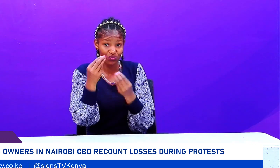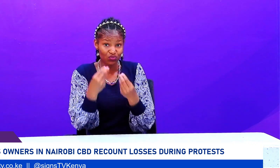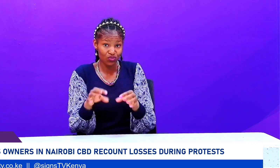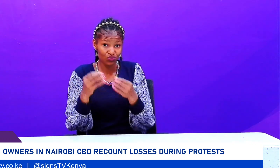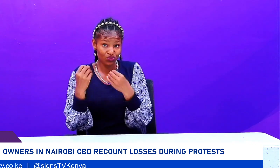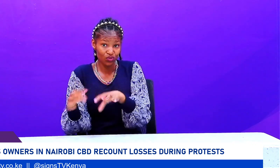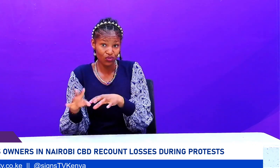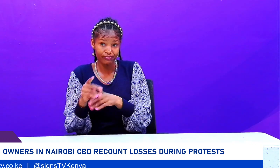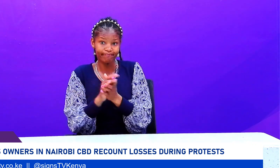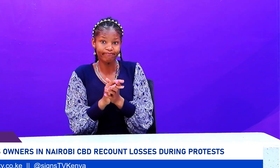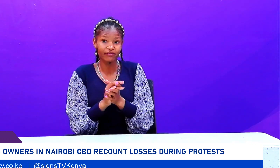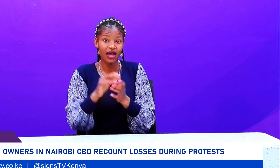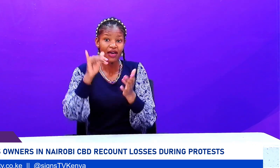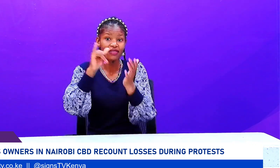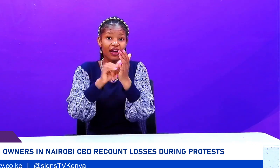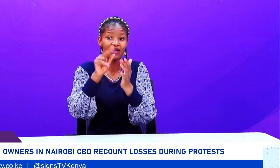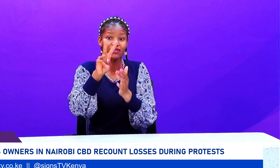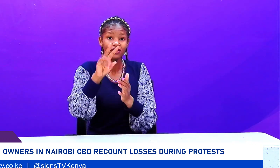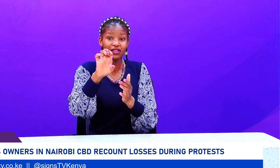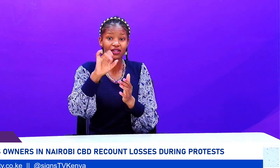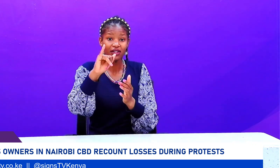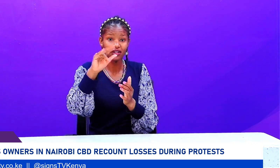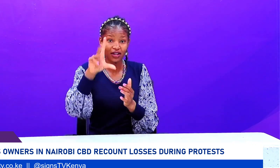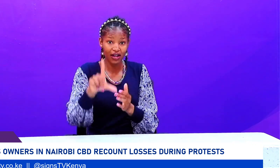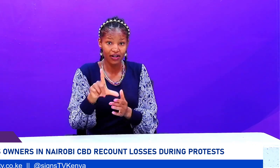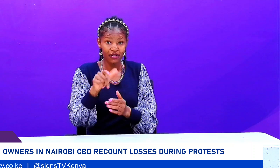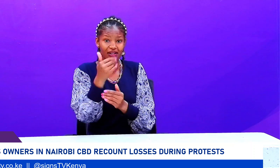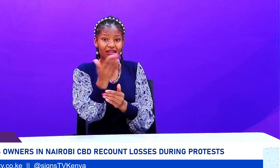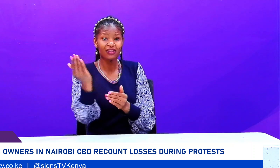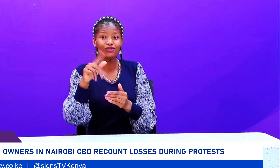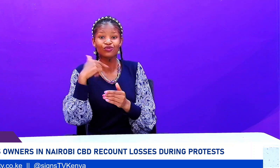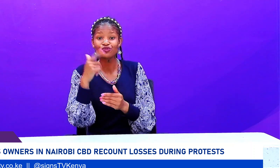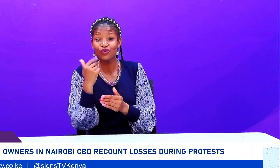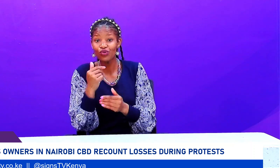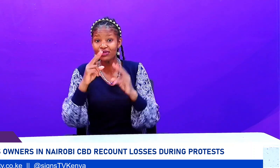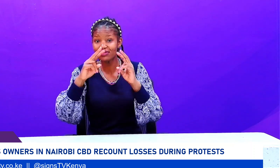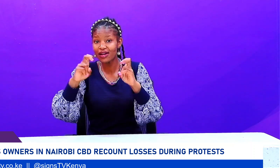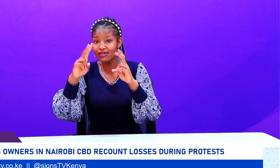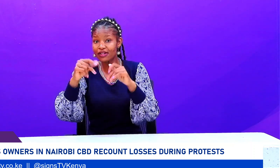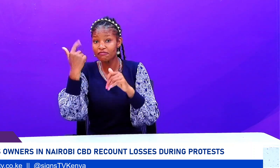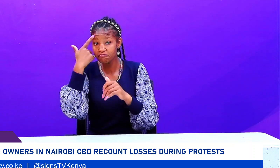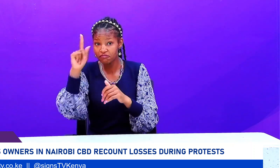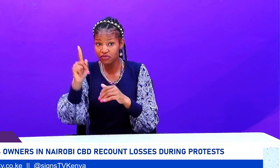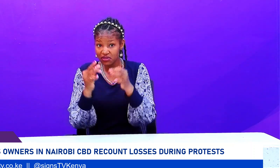for looters hiding behind the veil of those who were seeking justice.